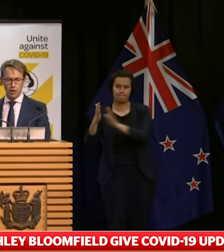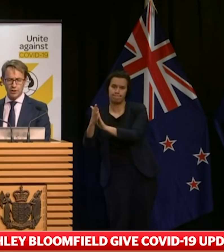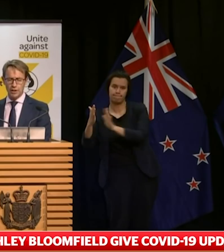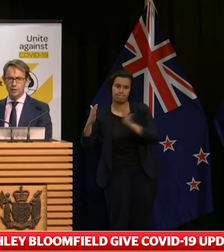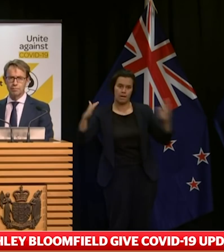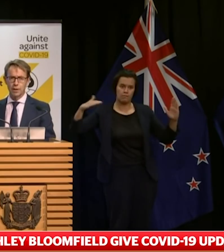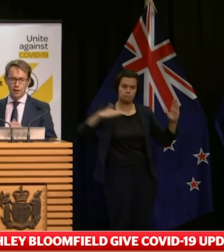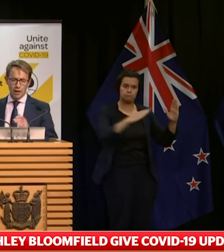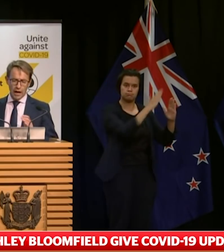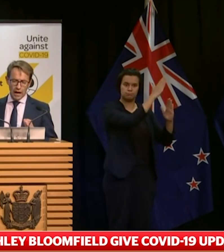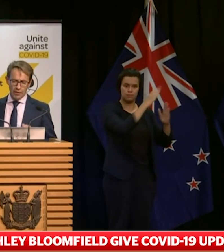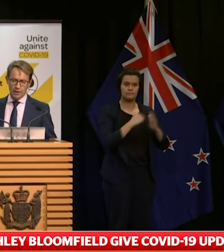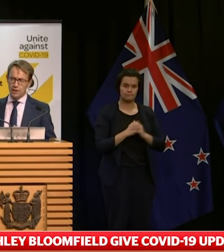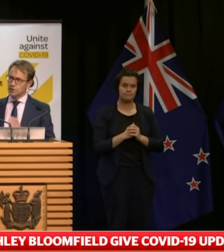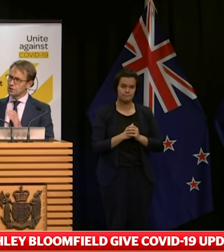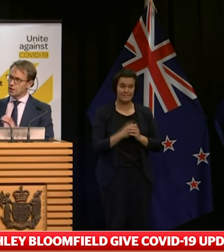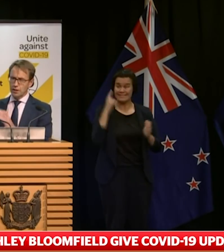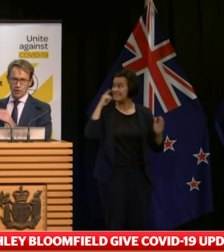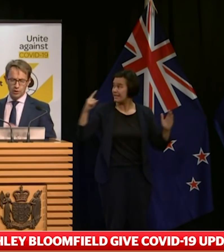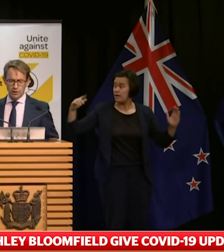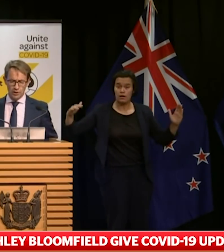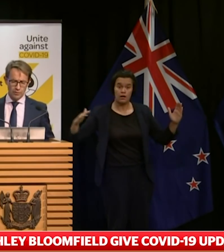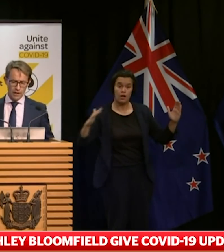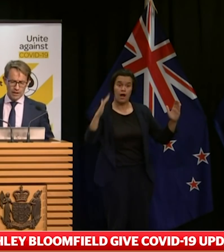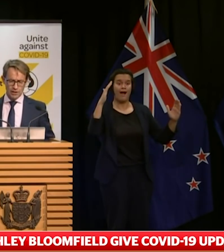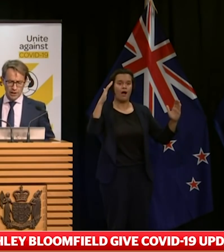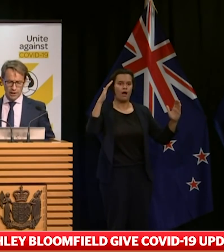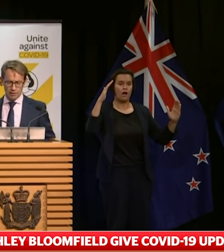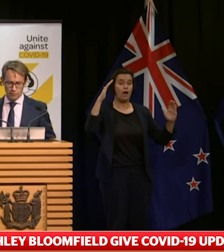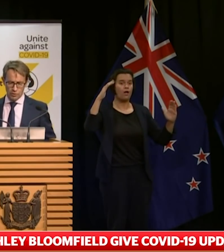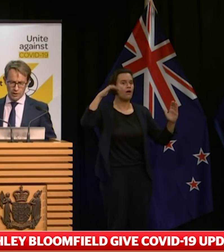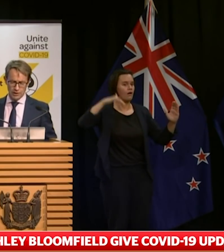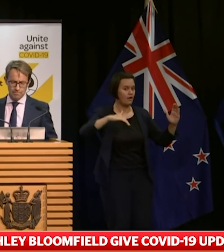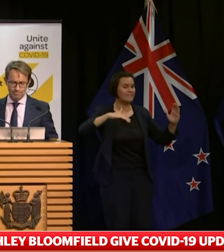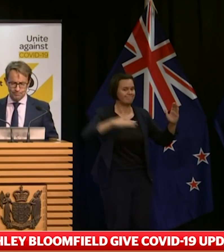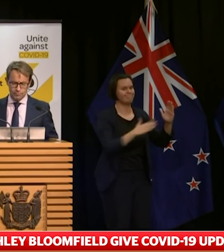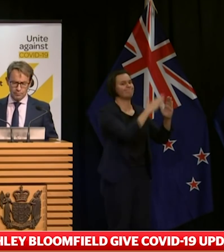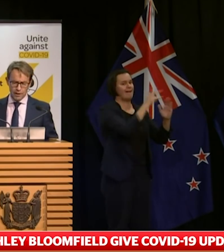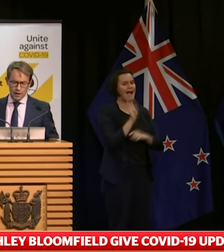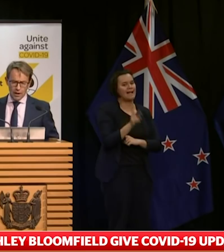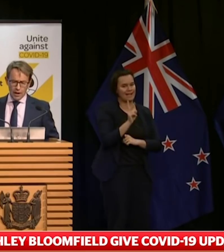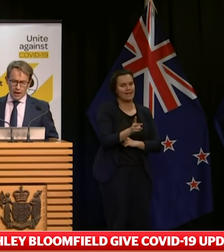that came right down and then has steadily increased over the last few weeks.